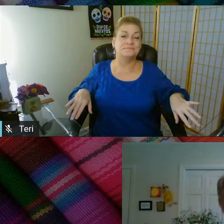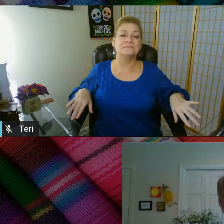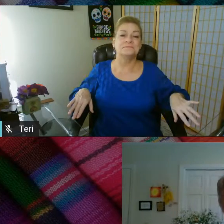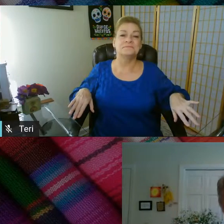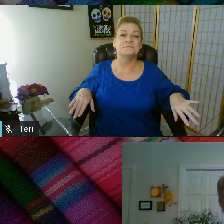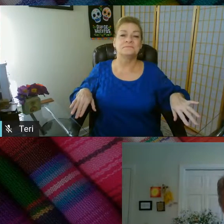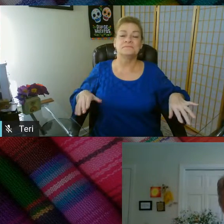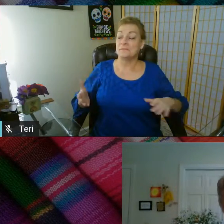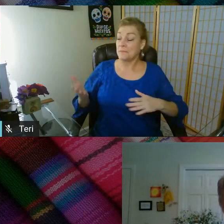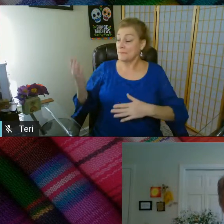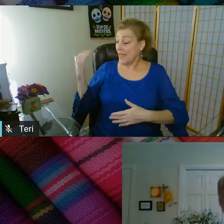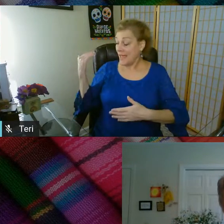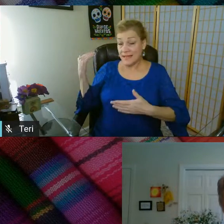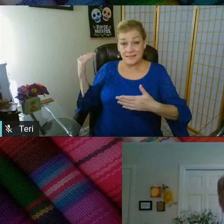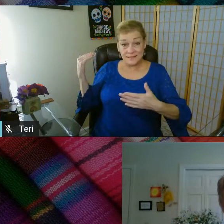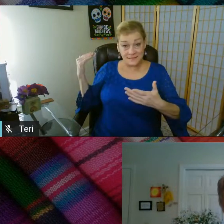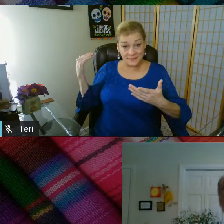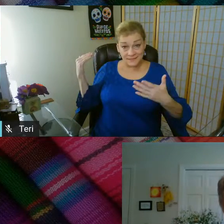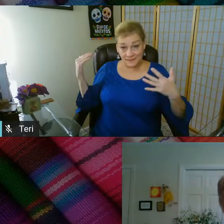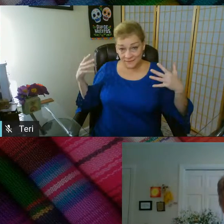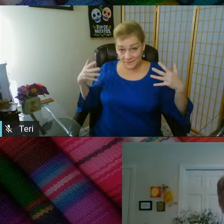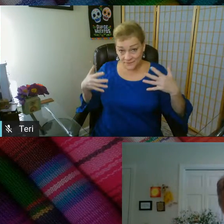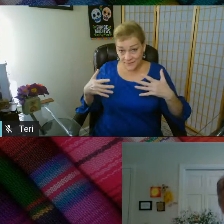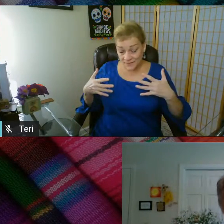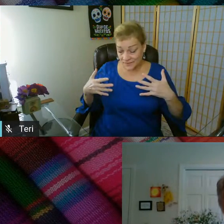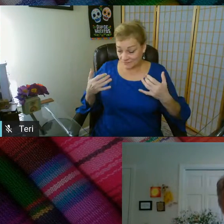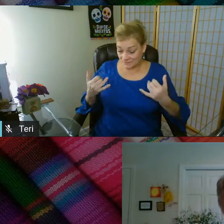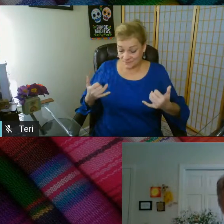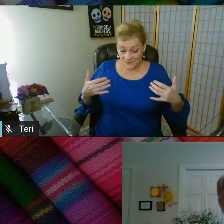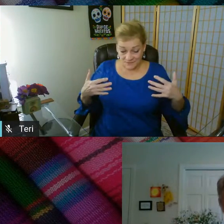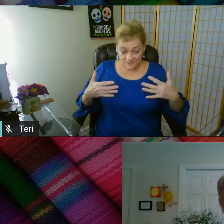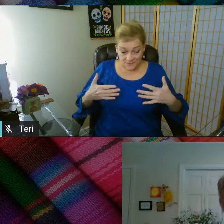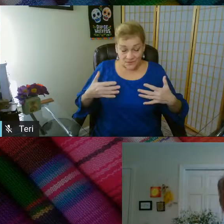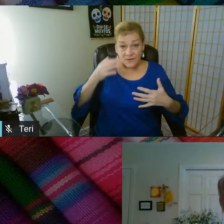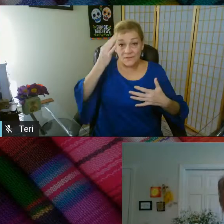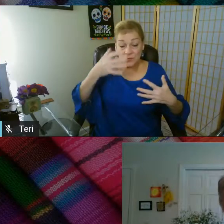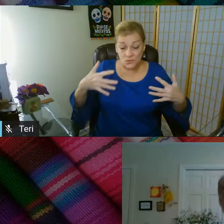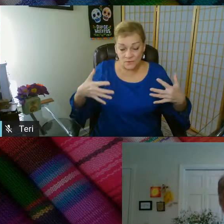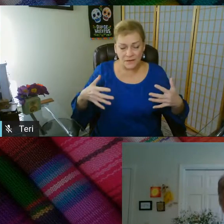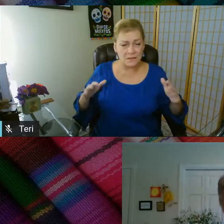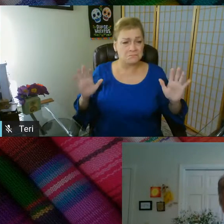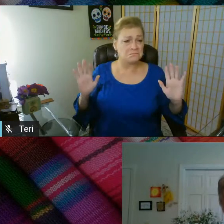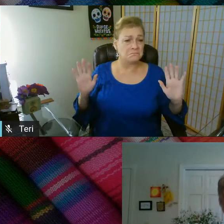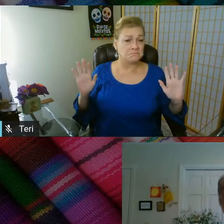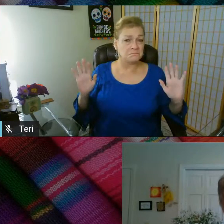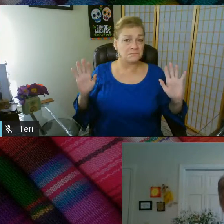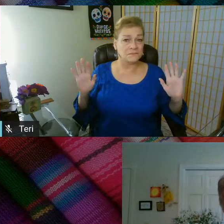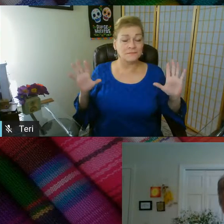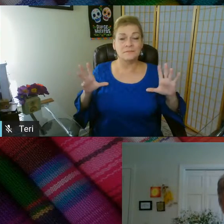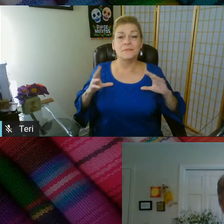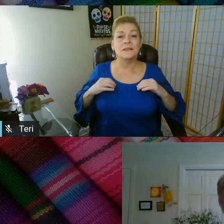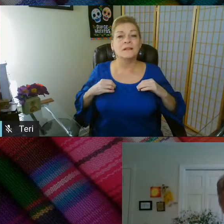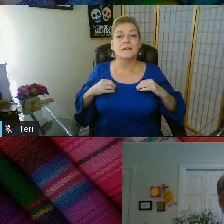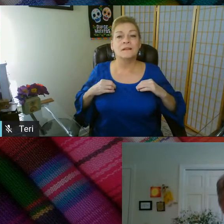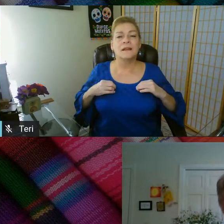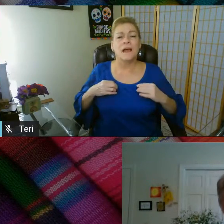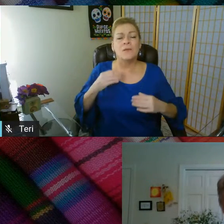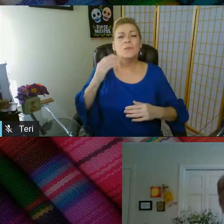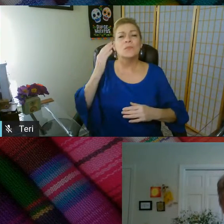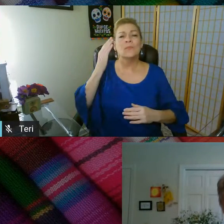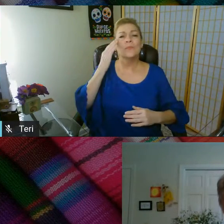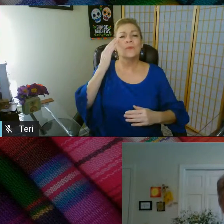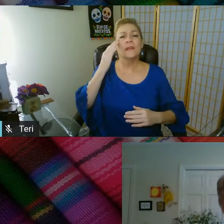As we know the safety and the divine care of all those who are suffering during this